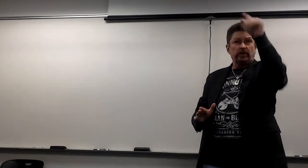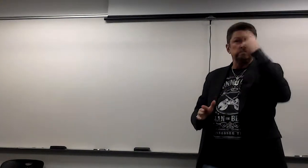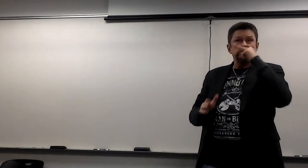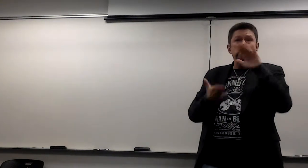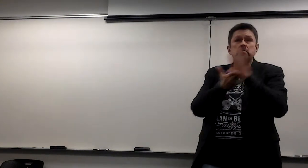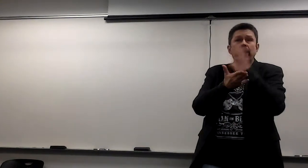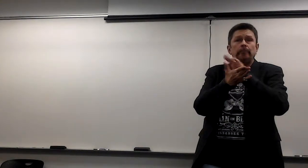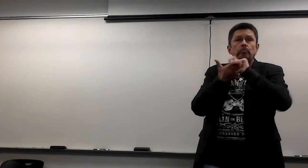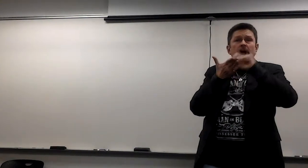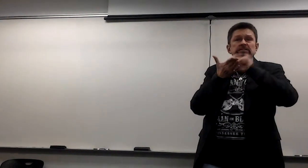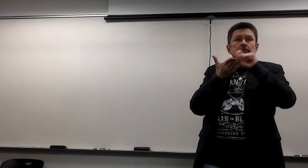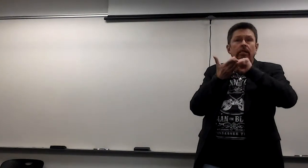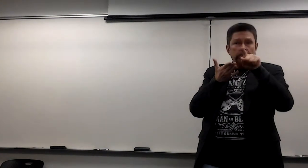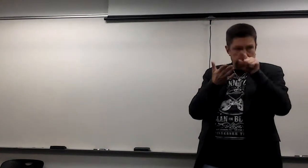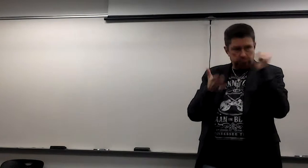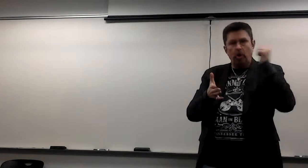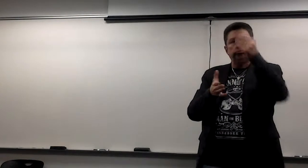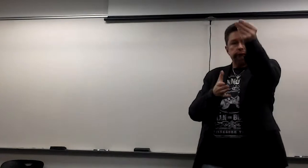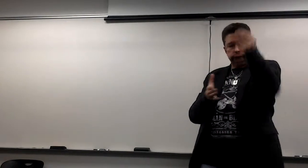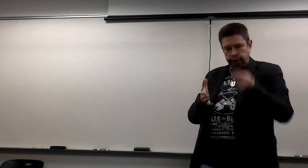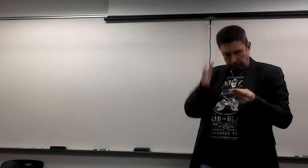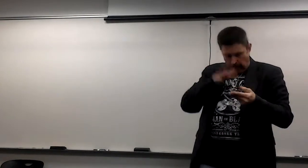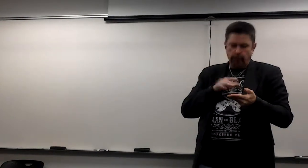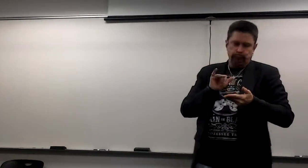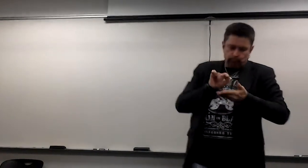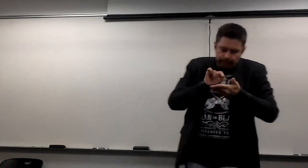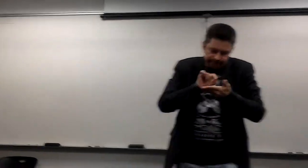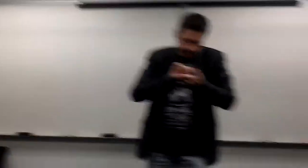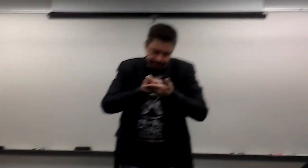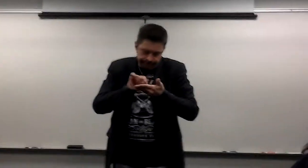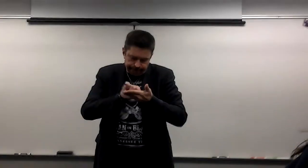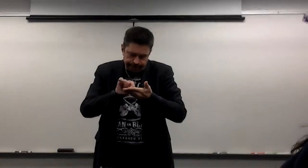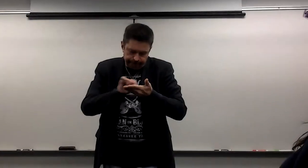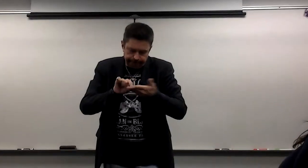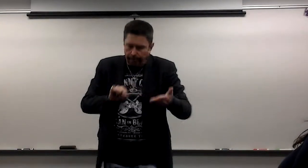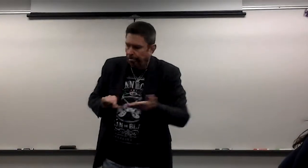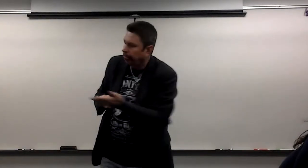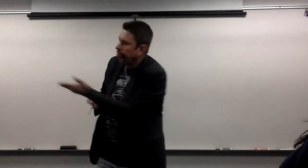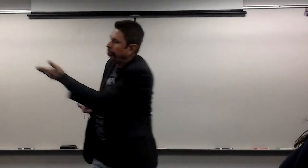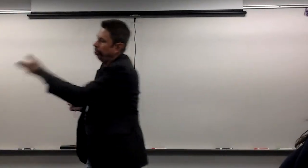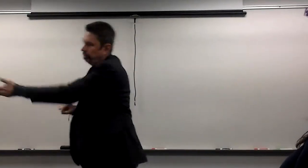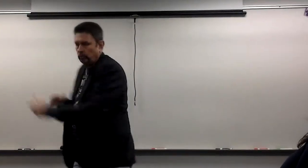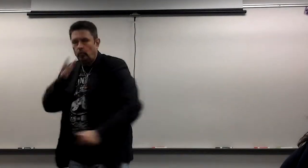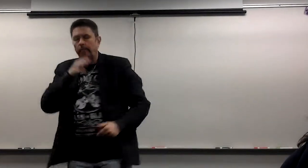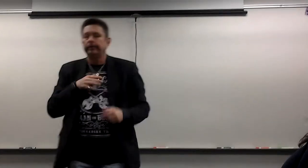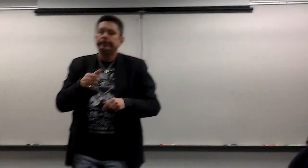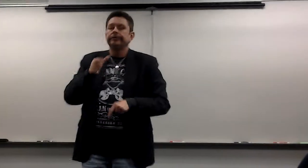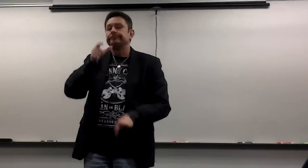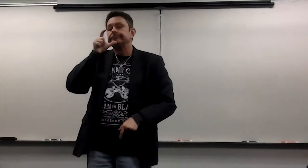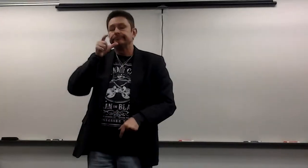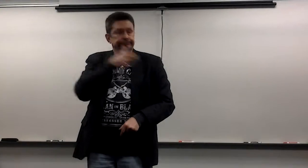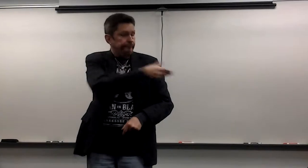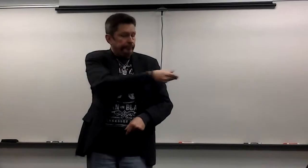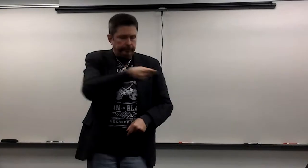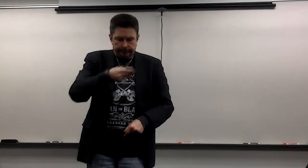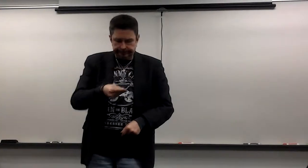the bartender. He said, "Do you have a paper and pencil that you can give me? I want to make some notes." So he wrote some things down.